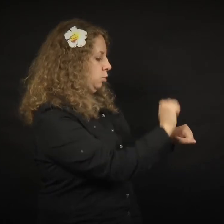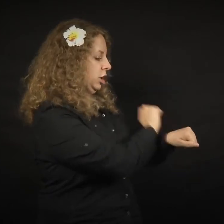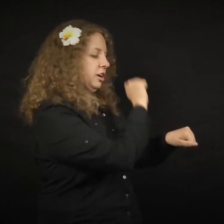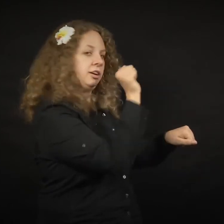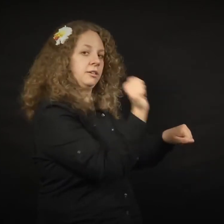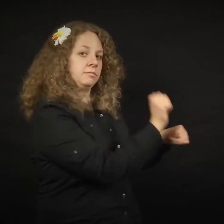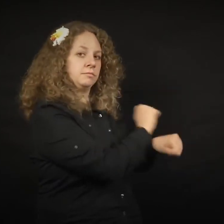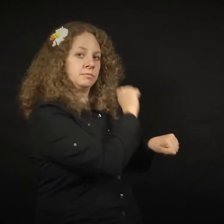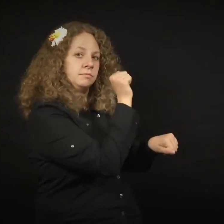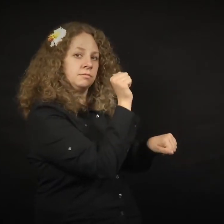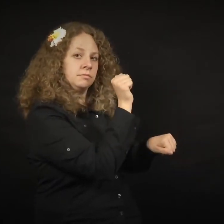Work.